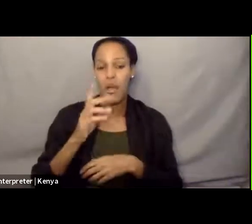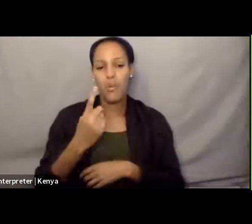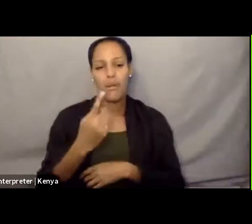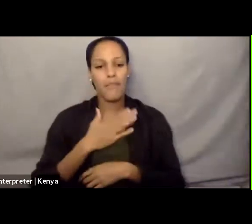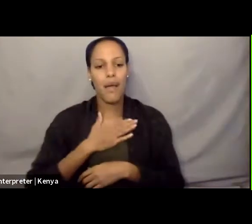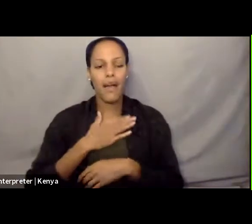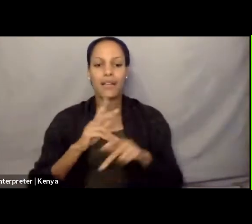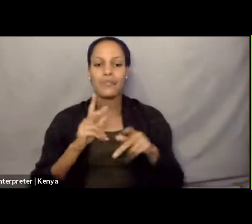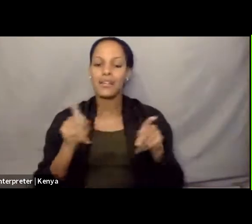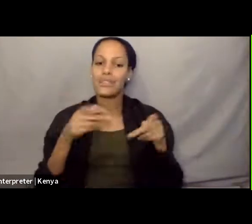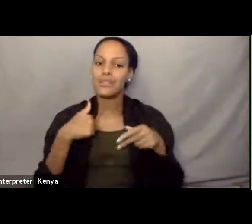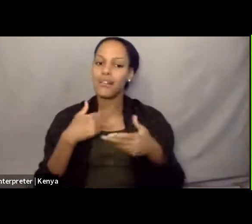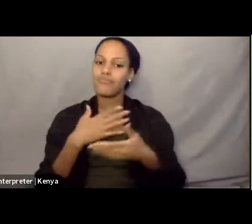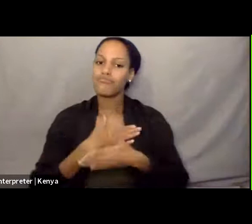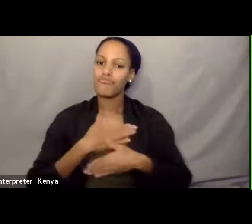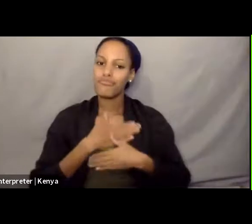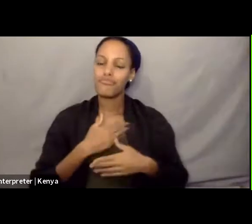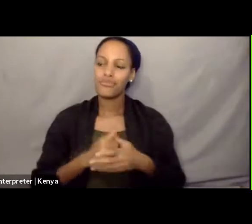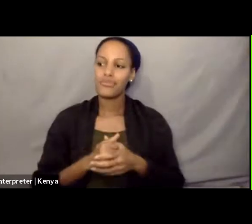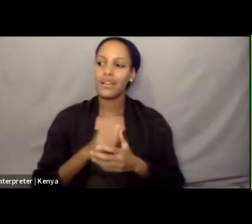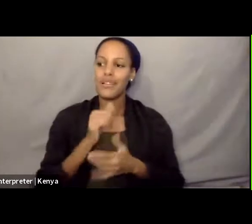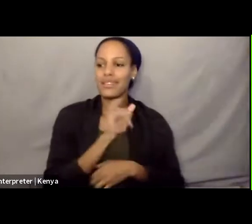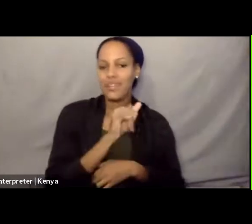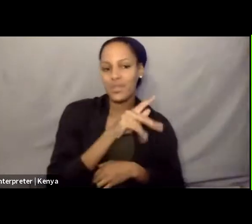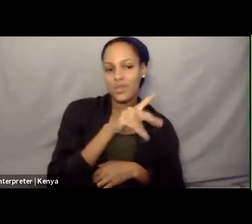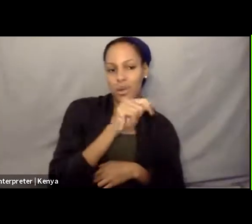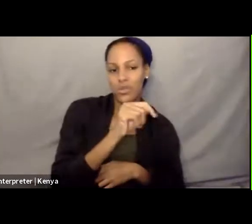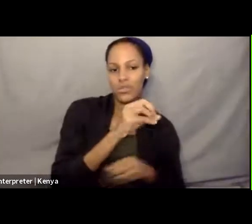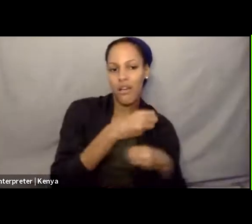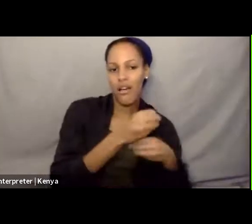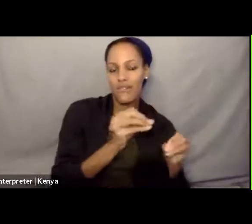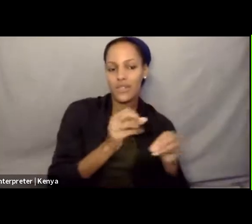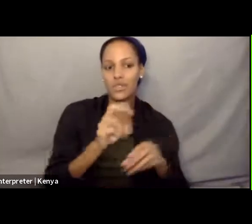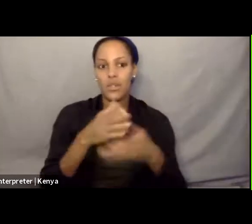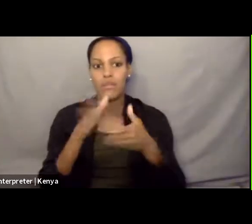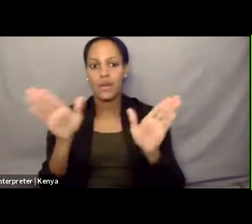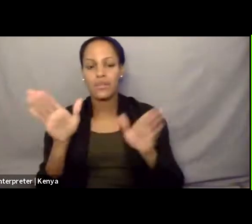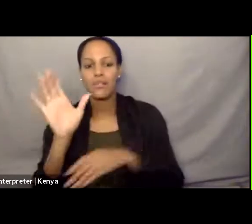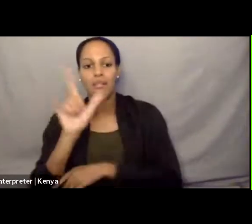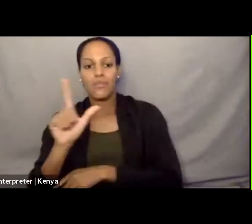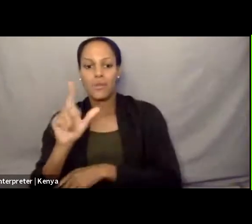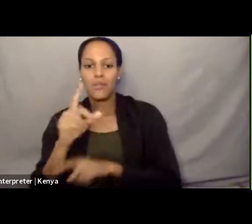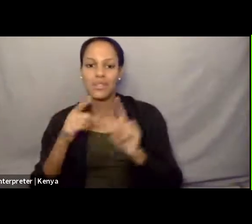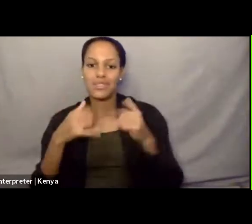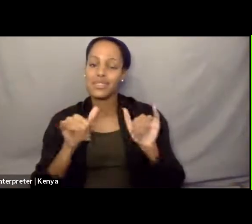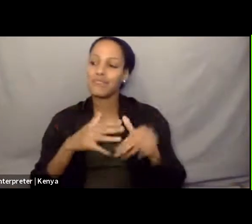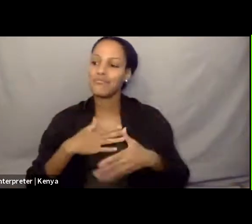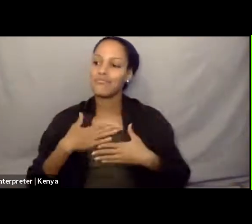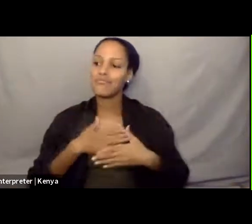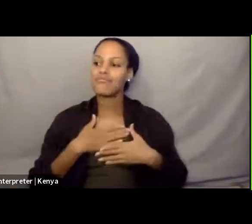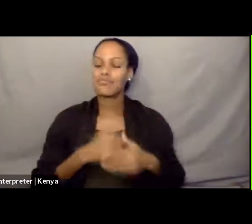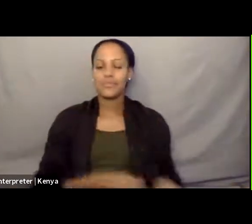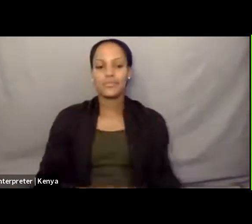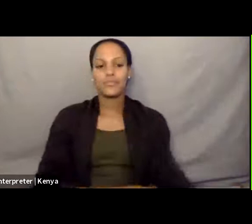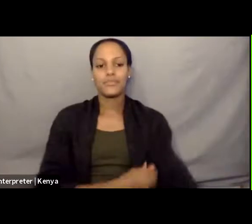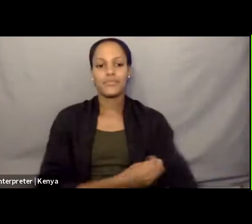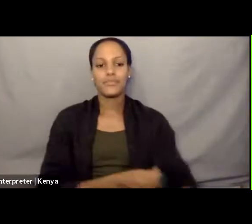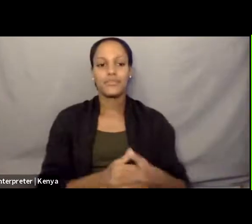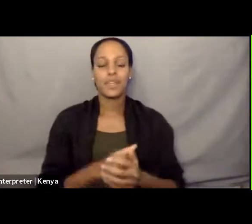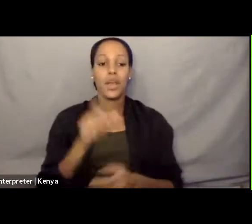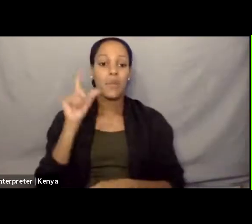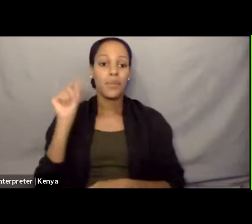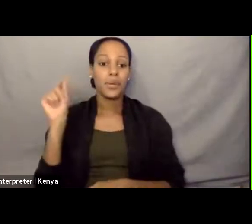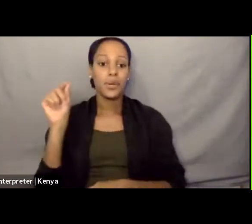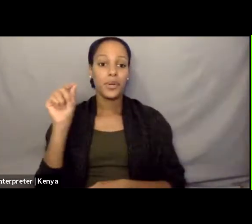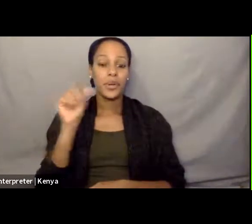the democratic space of the post office or public library, but still delightful. A hummingbird buzzed past me and